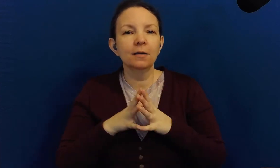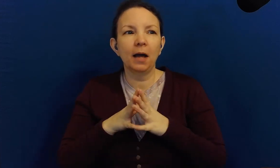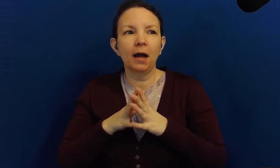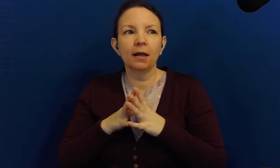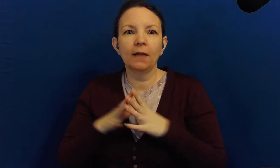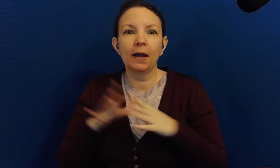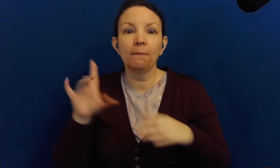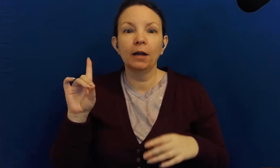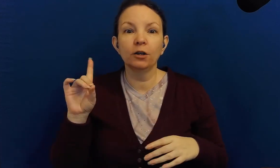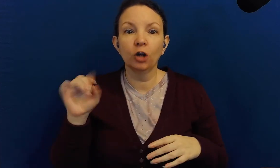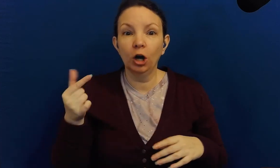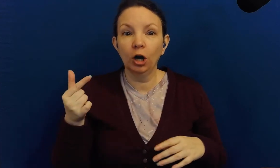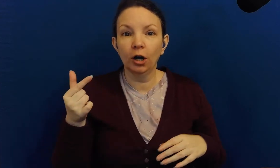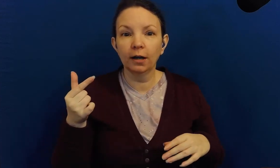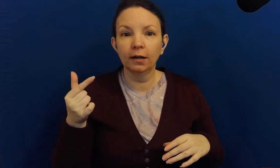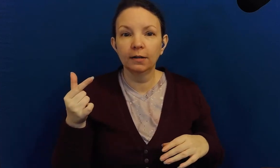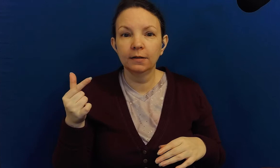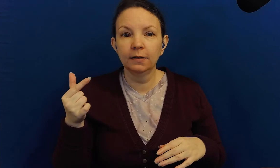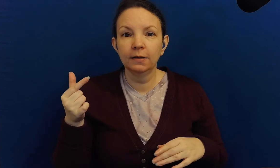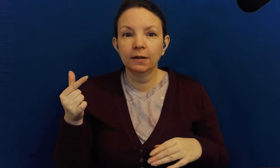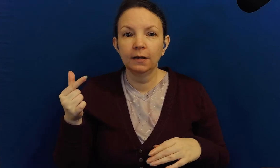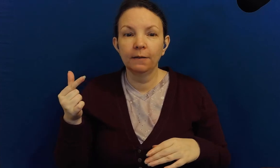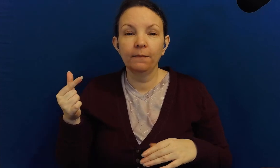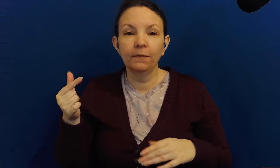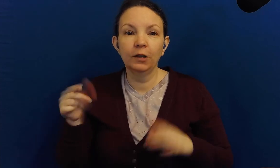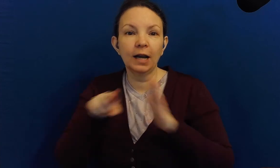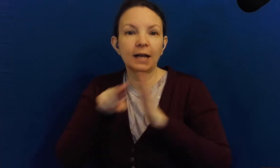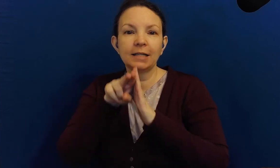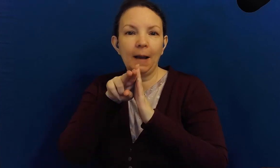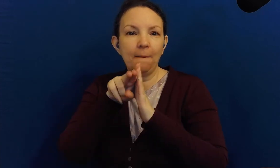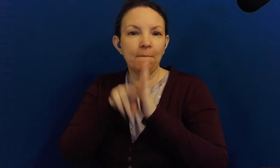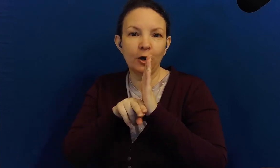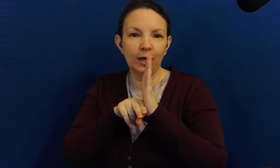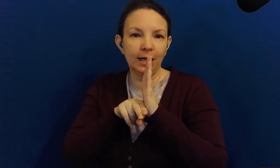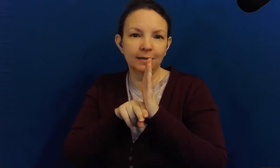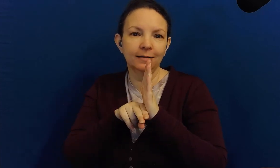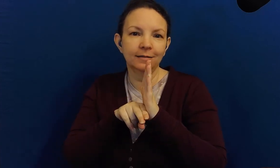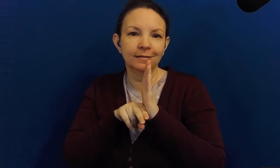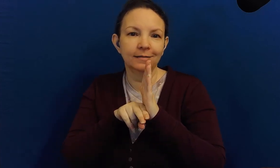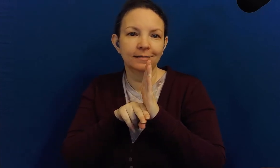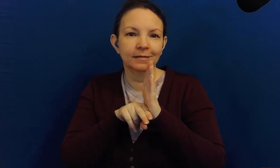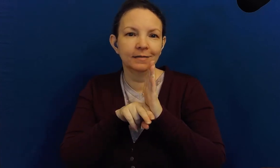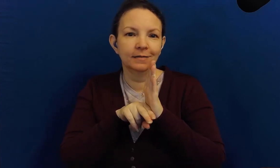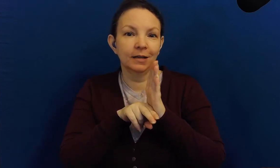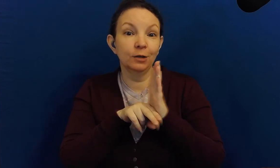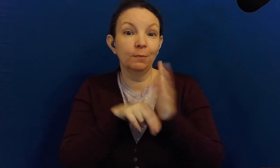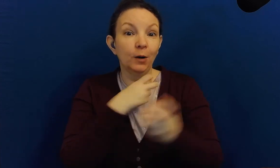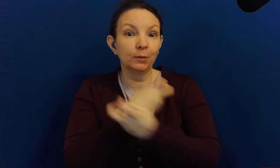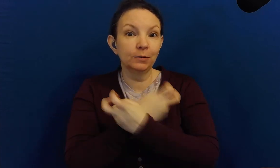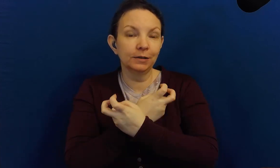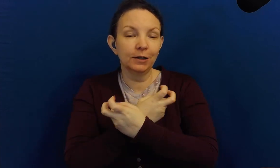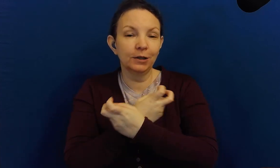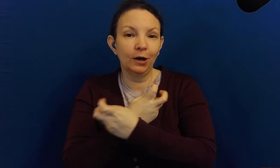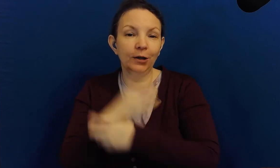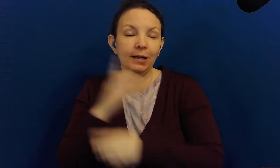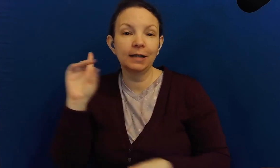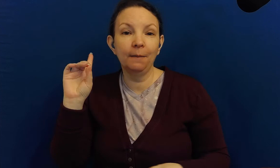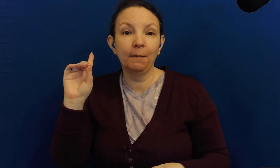it, like my dog, you're not going to sign buried his bone. So you can say my